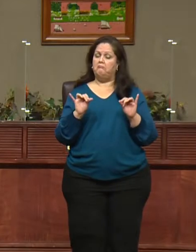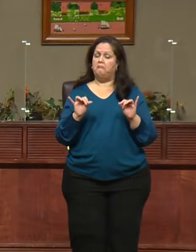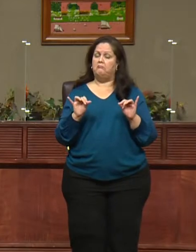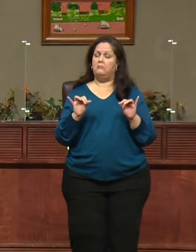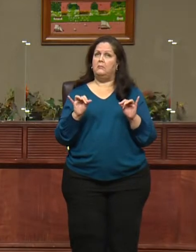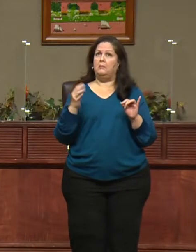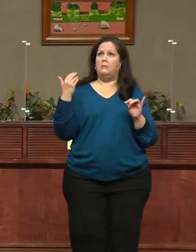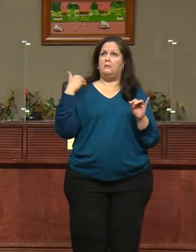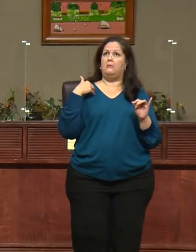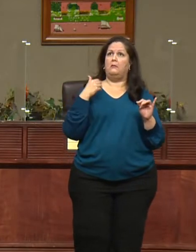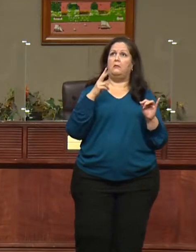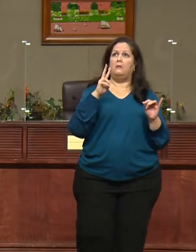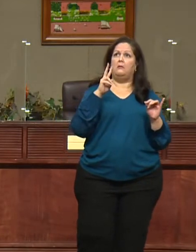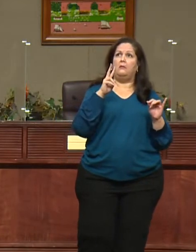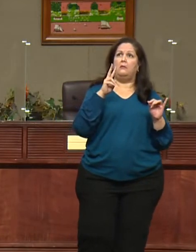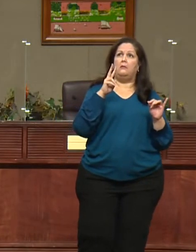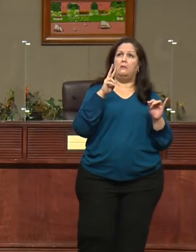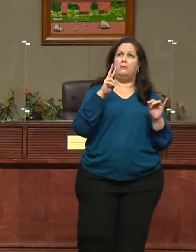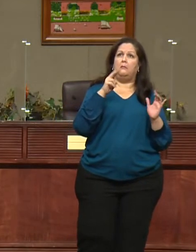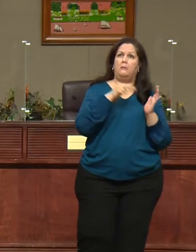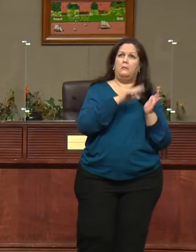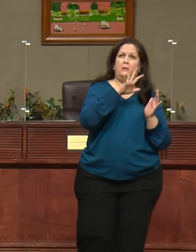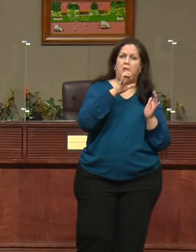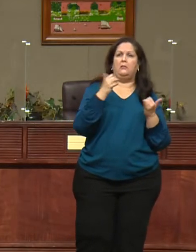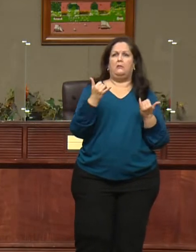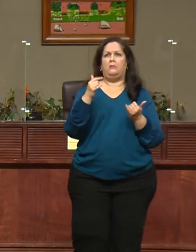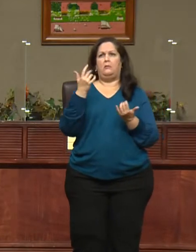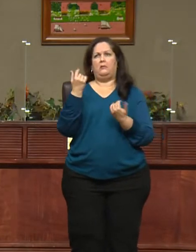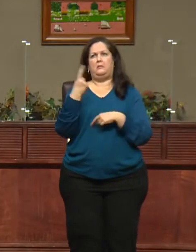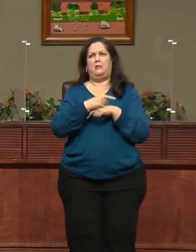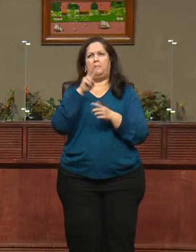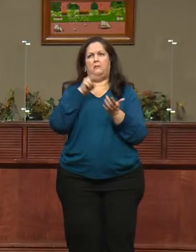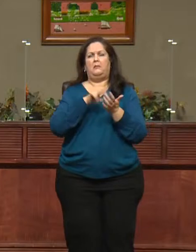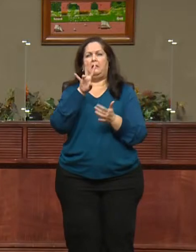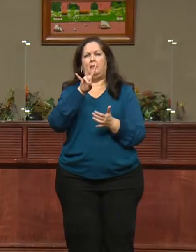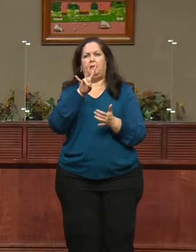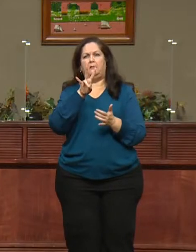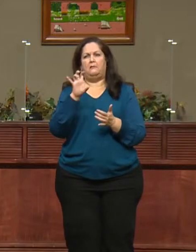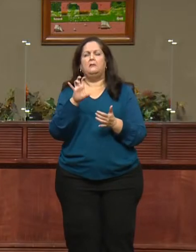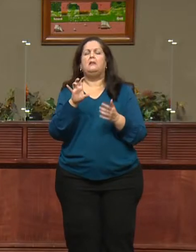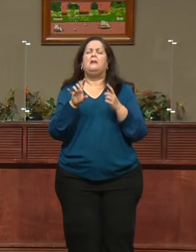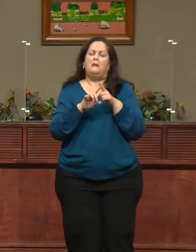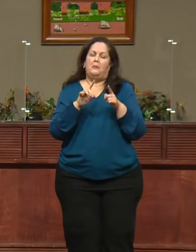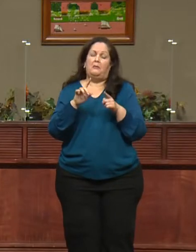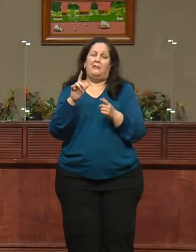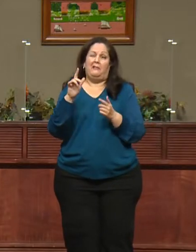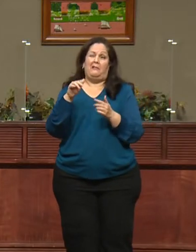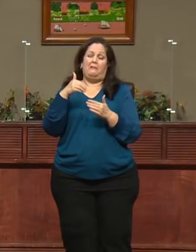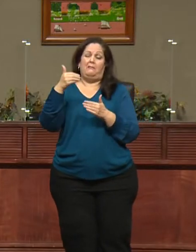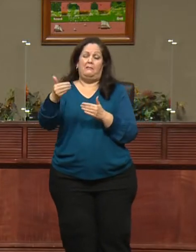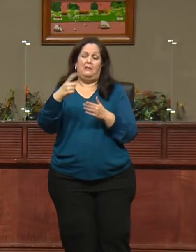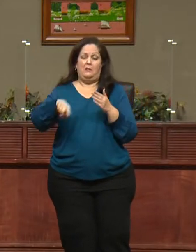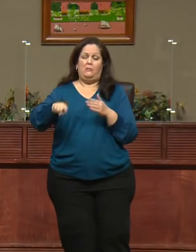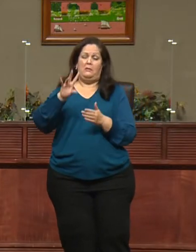from 2,500 to 27. But another 300 could add a few minutes.